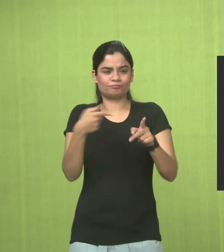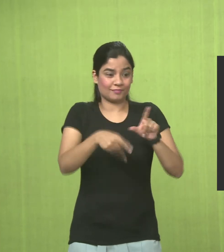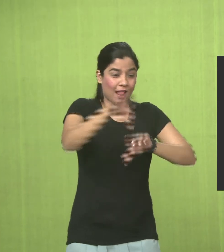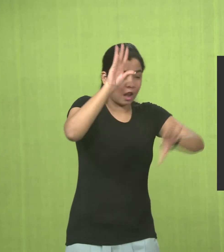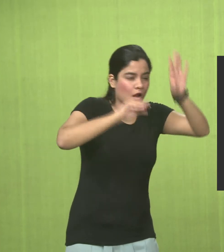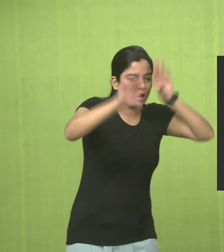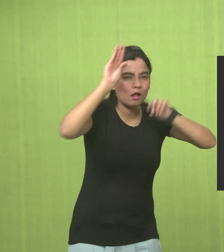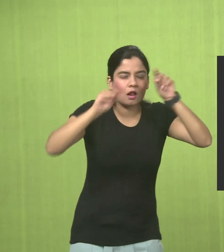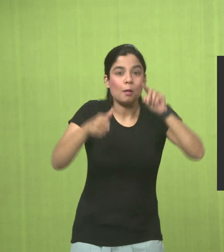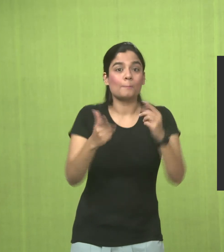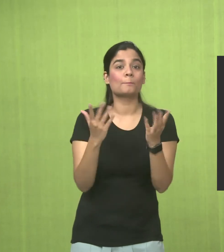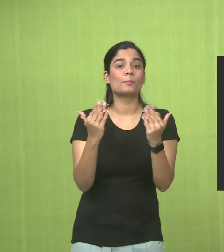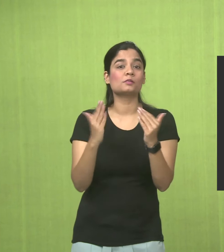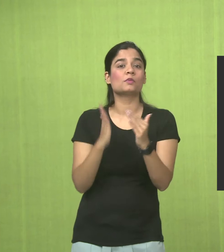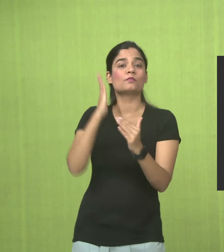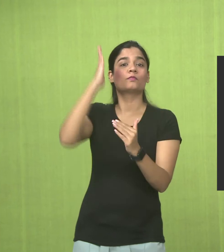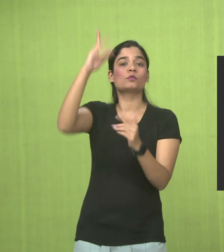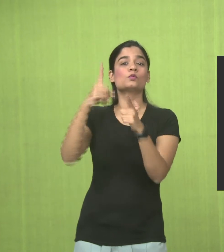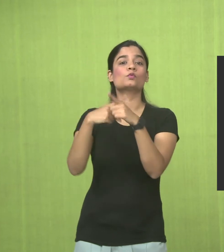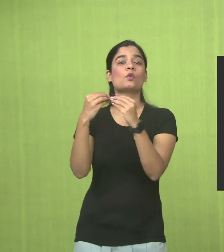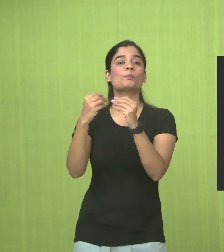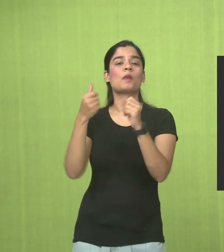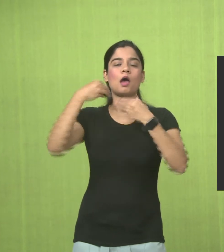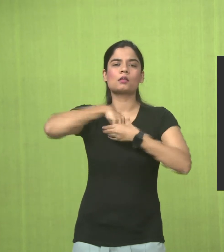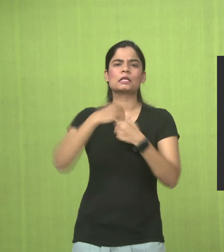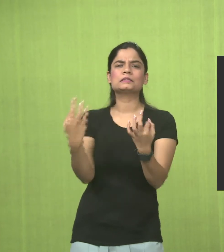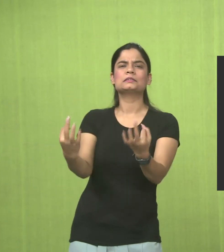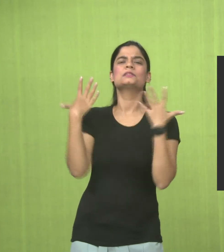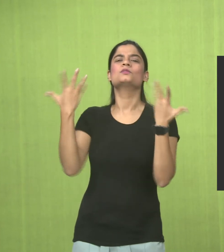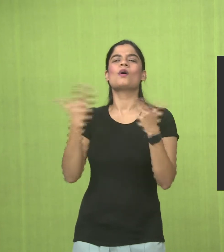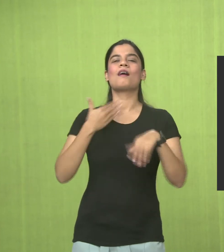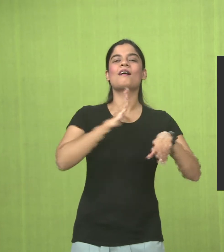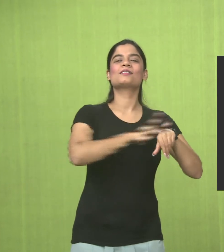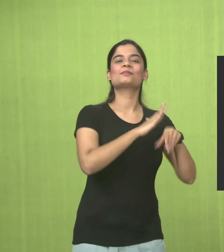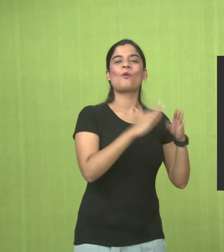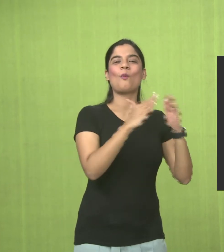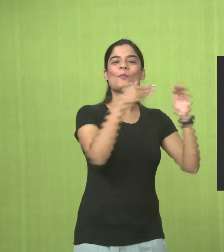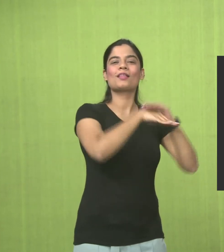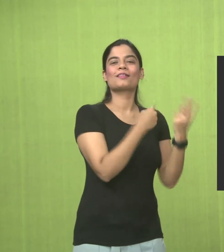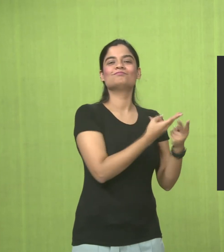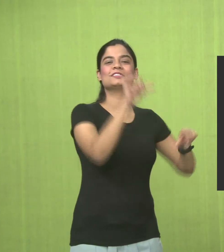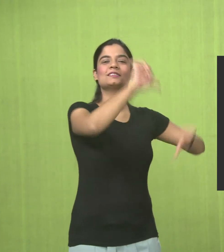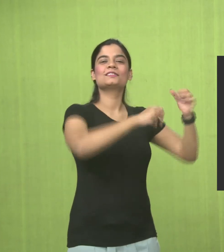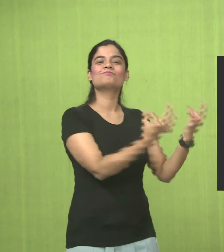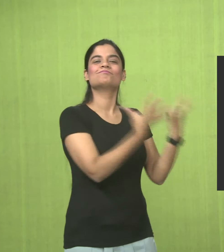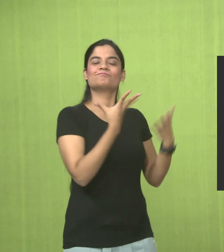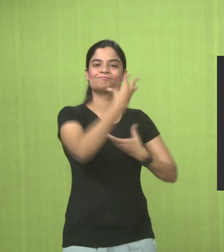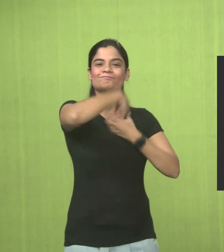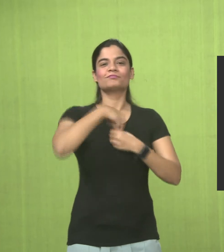become efficient individuals. These knowledge help them in recognizing their talent and